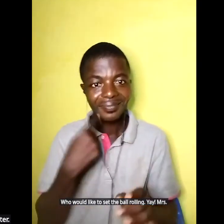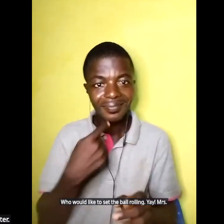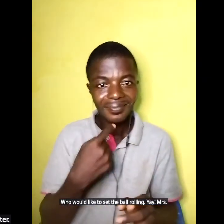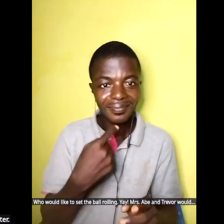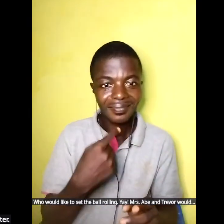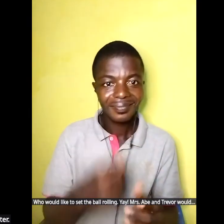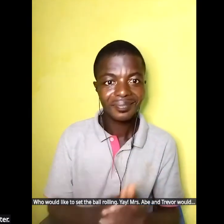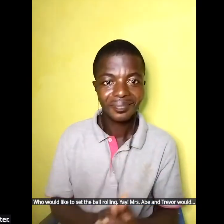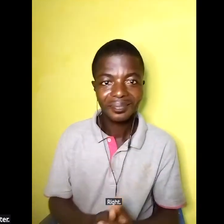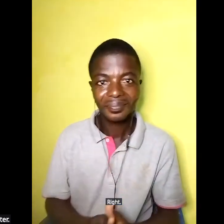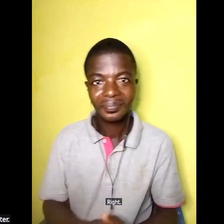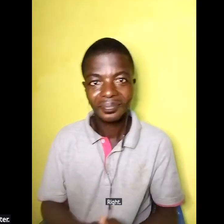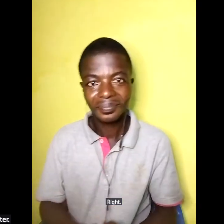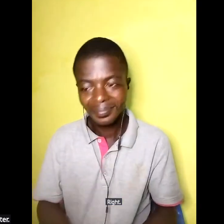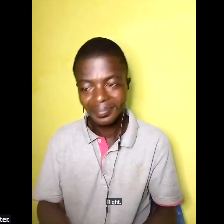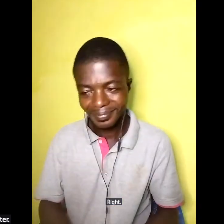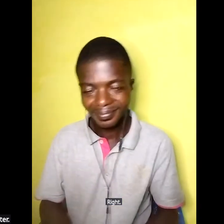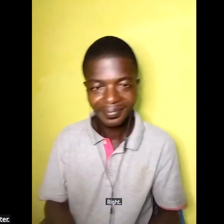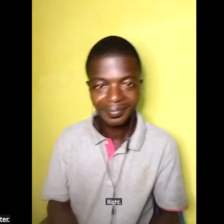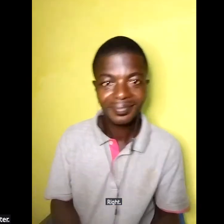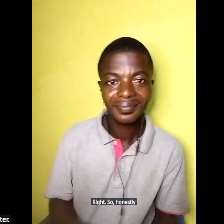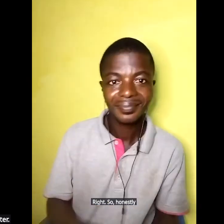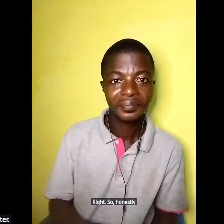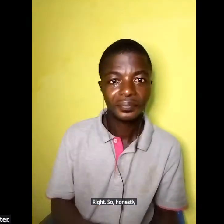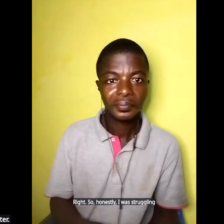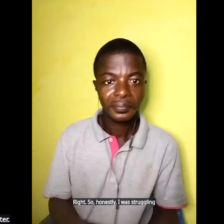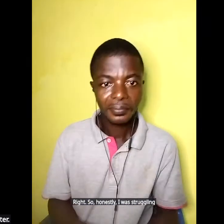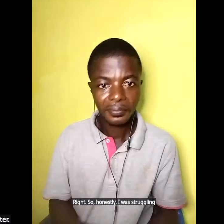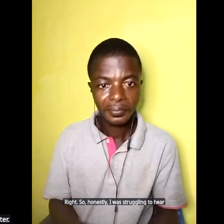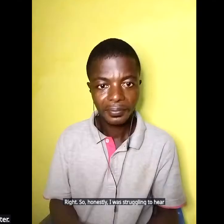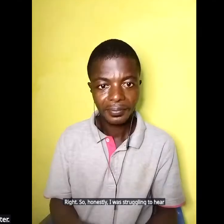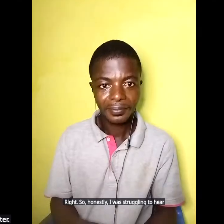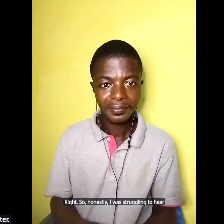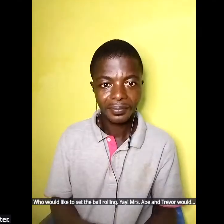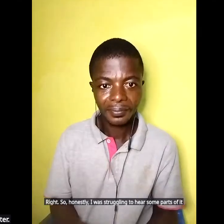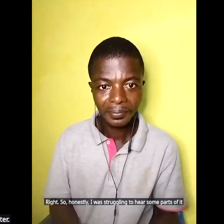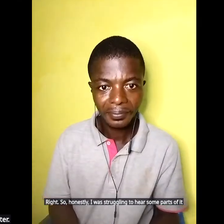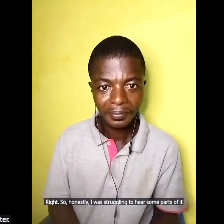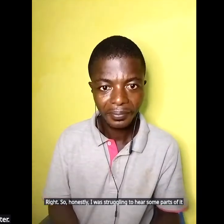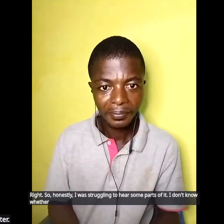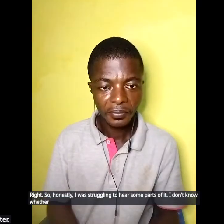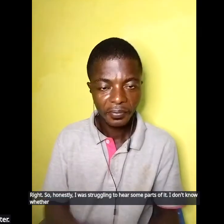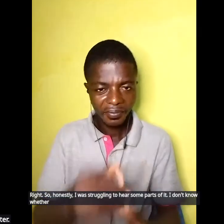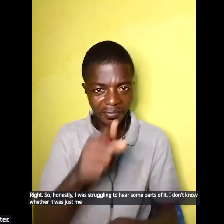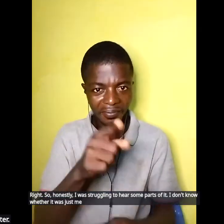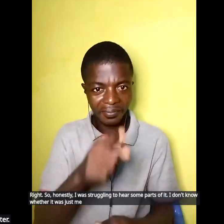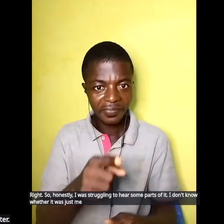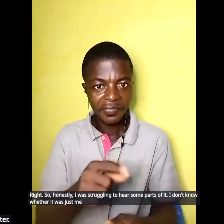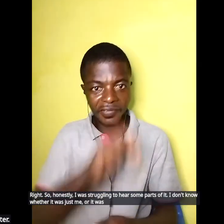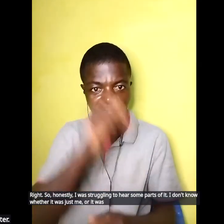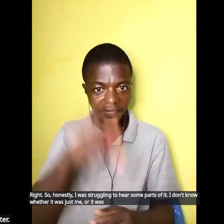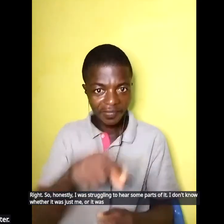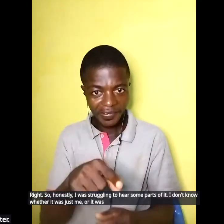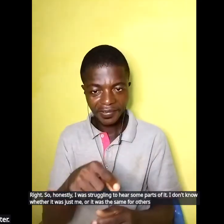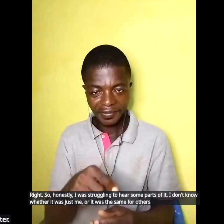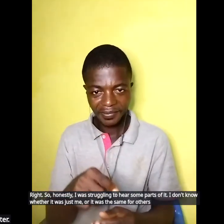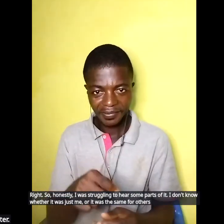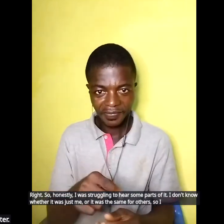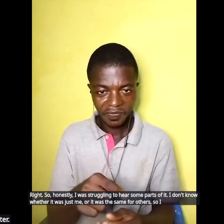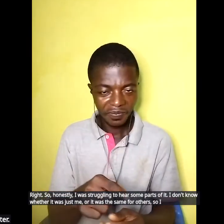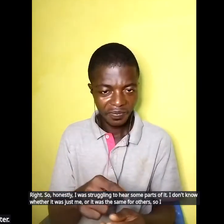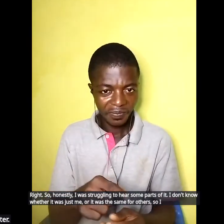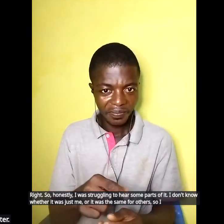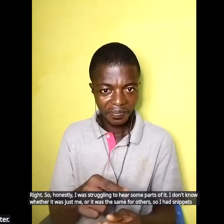would. Right. So honestly, I was struggling to hear some parts of it. I don't know whether it was just me or it was the same for others. So I had